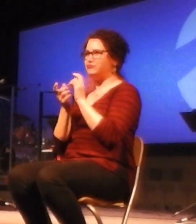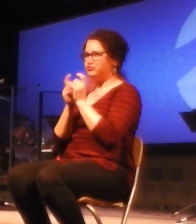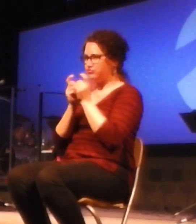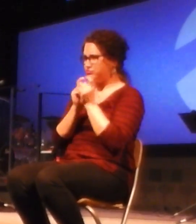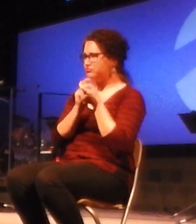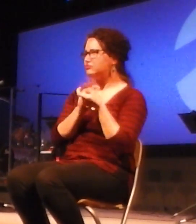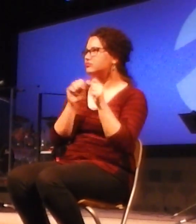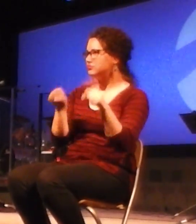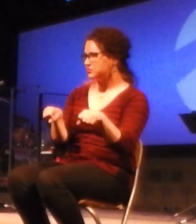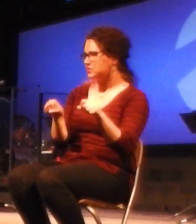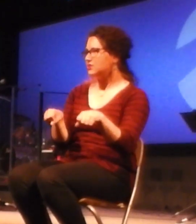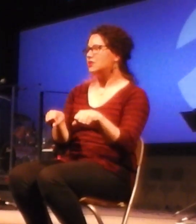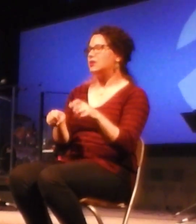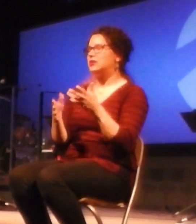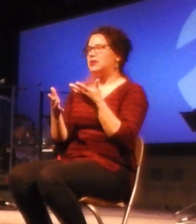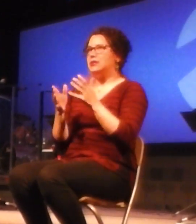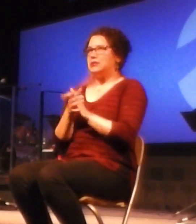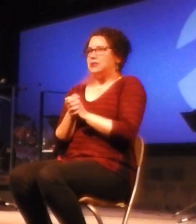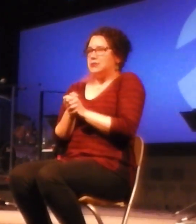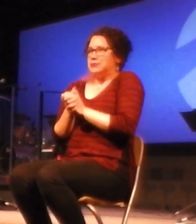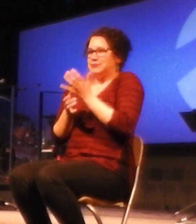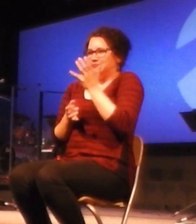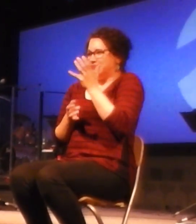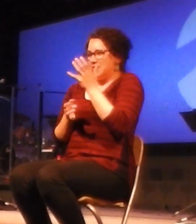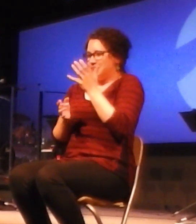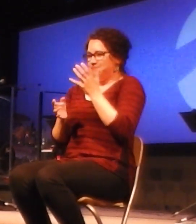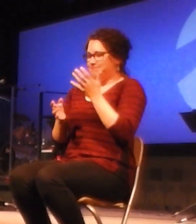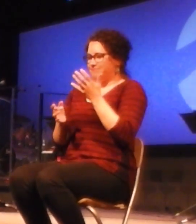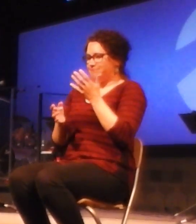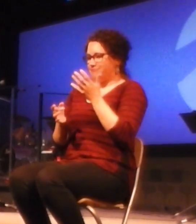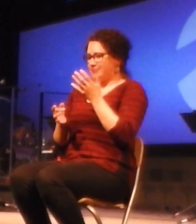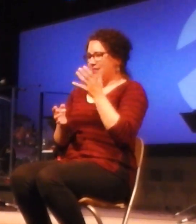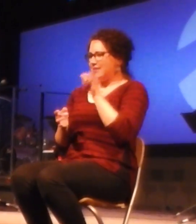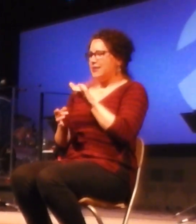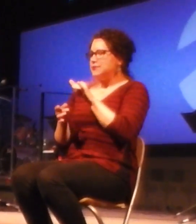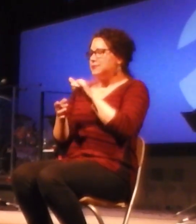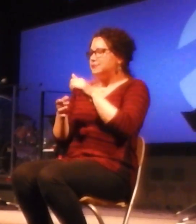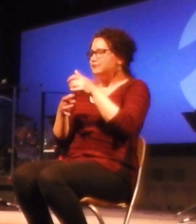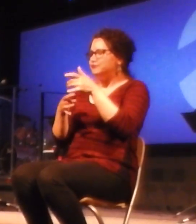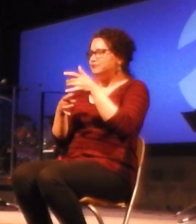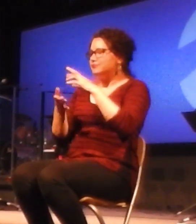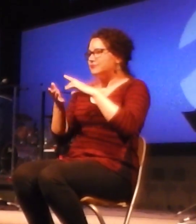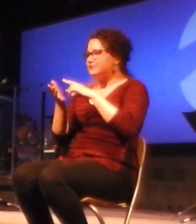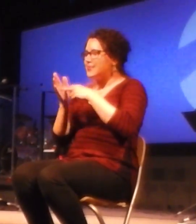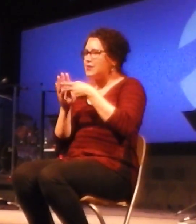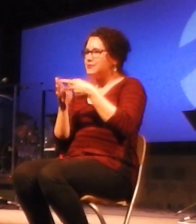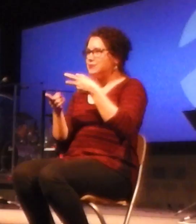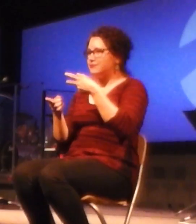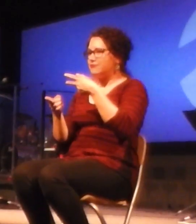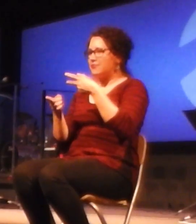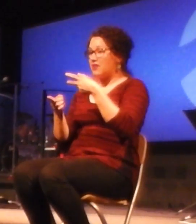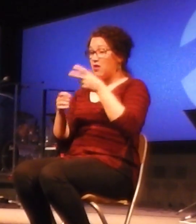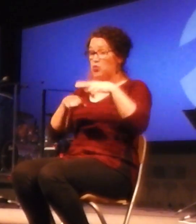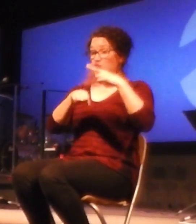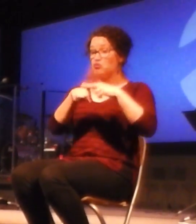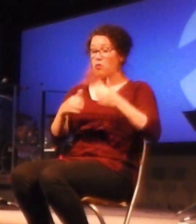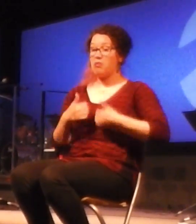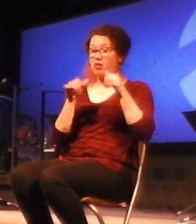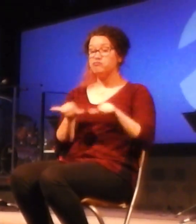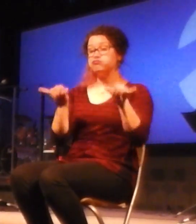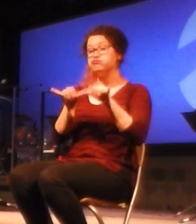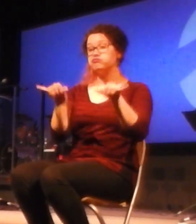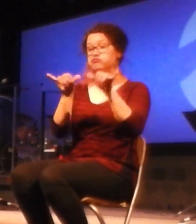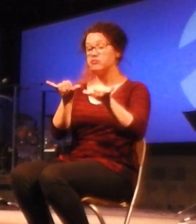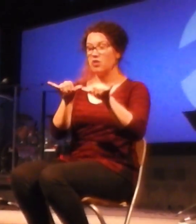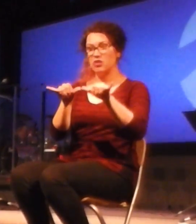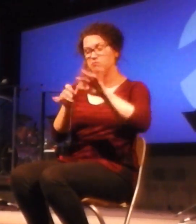really it's this idea that it's being thrust out of what was normal and into a spot that is